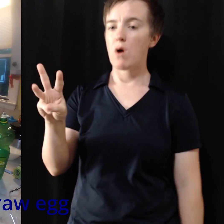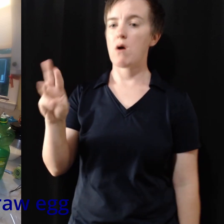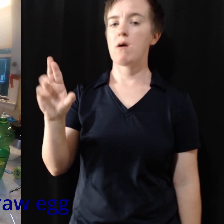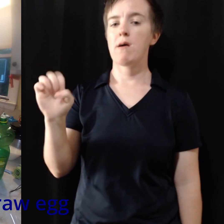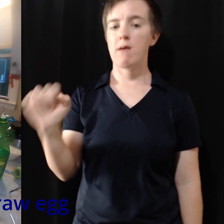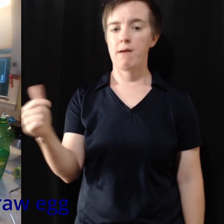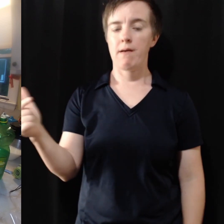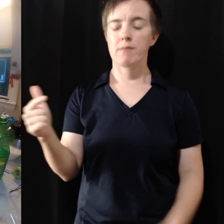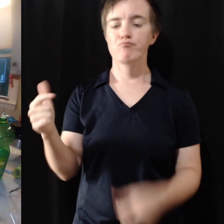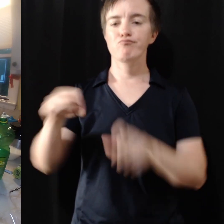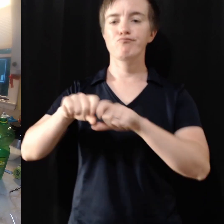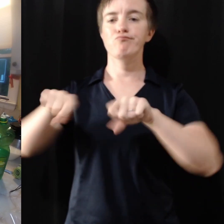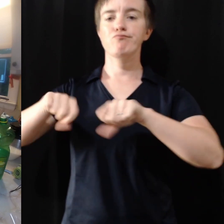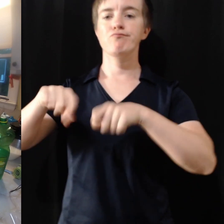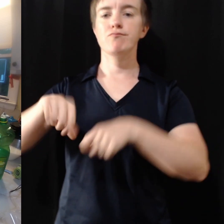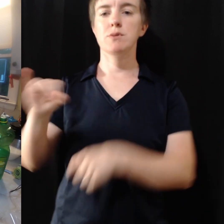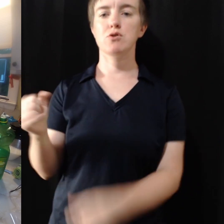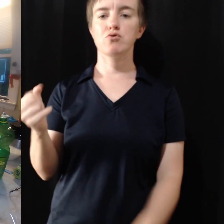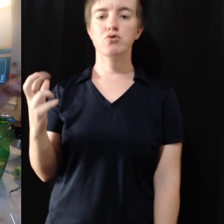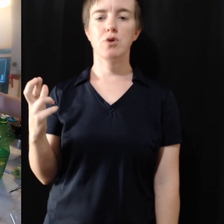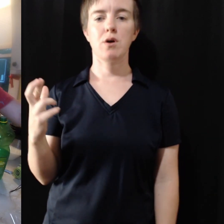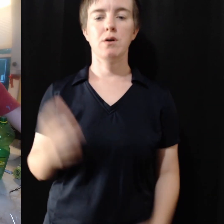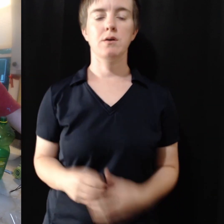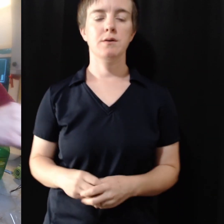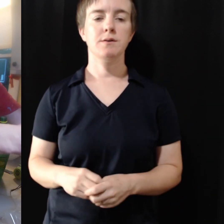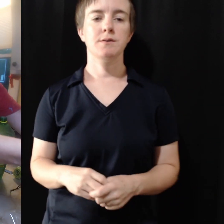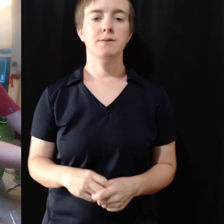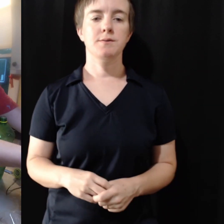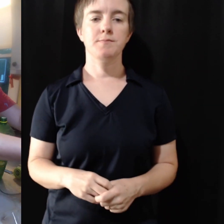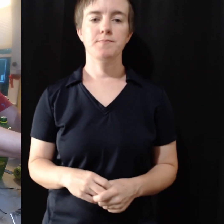We put that in our jar.